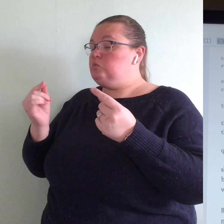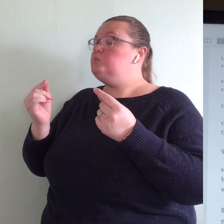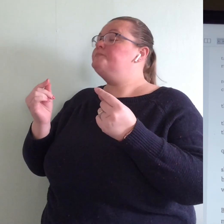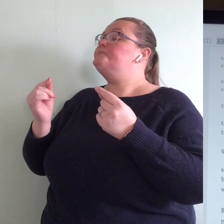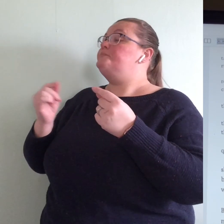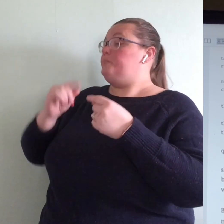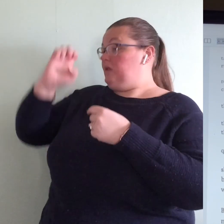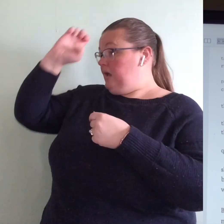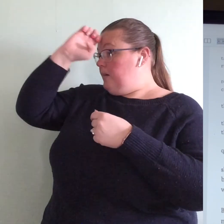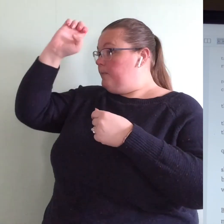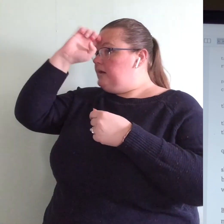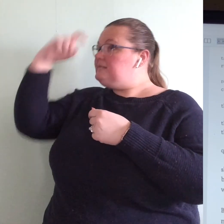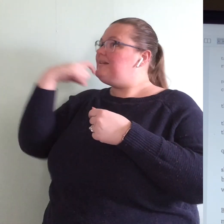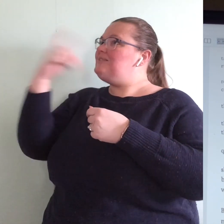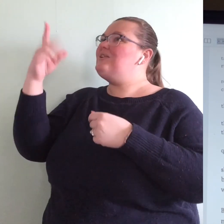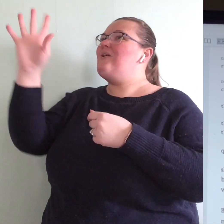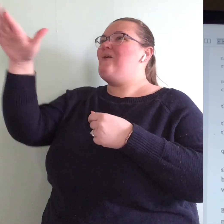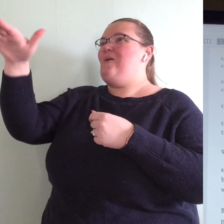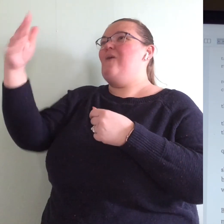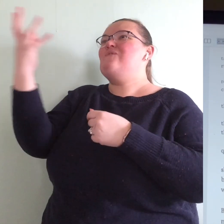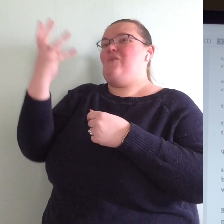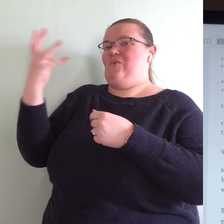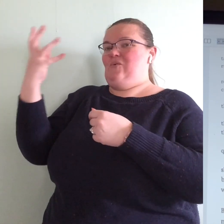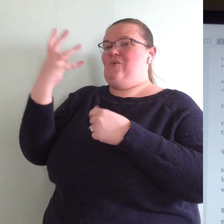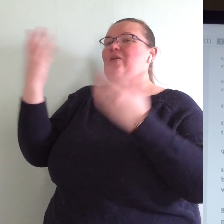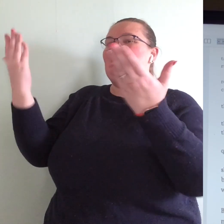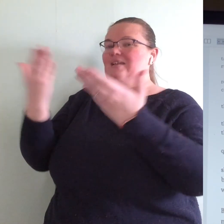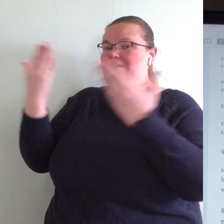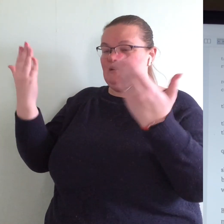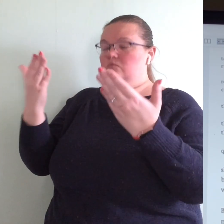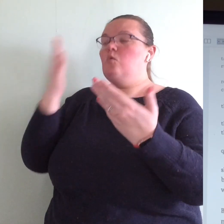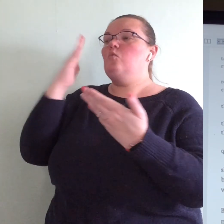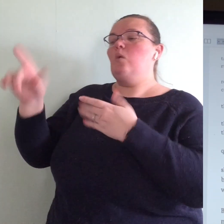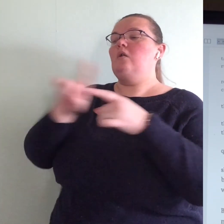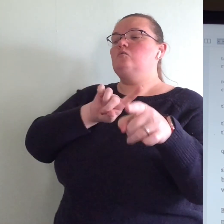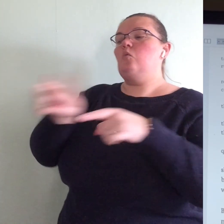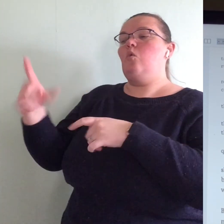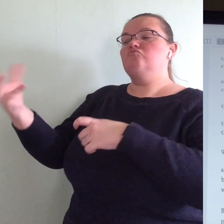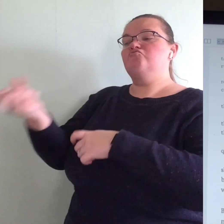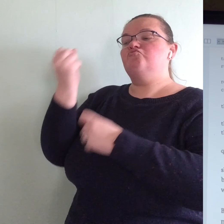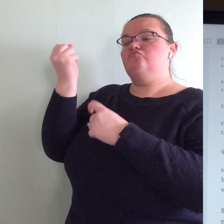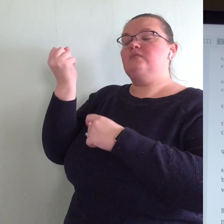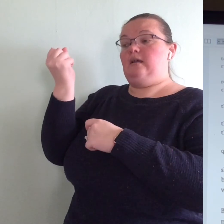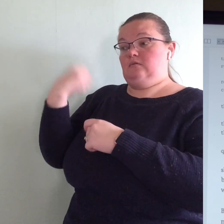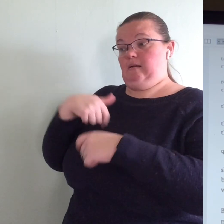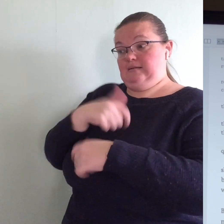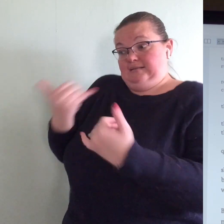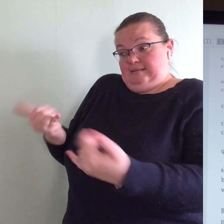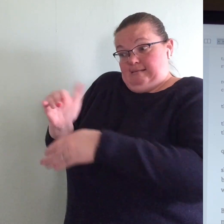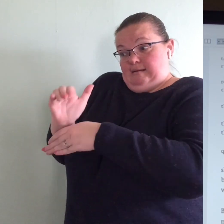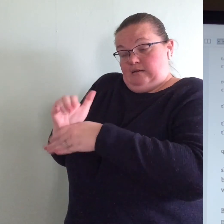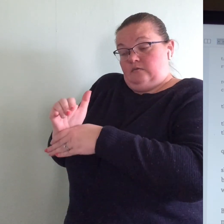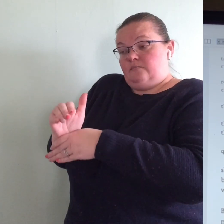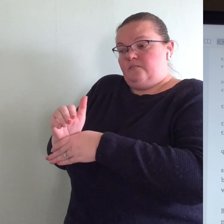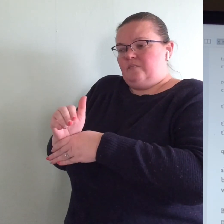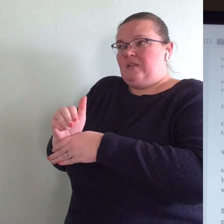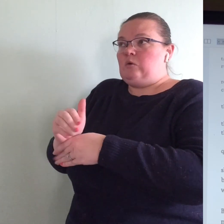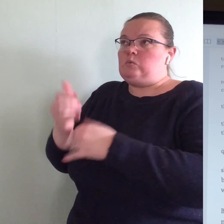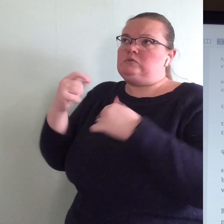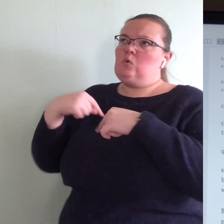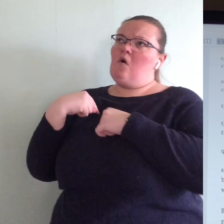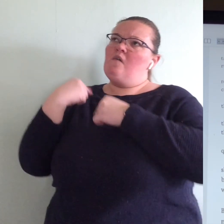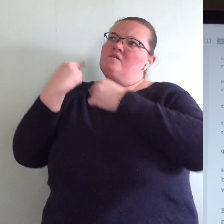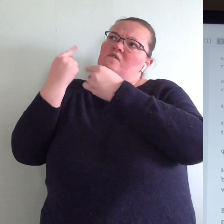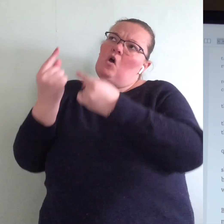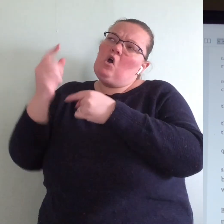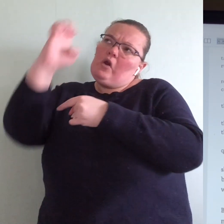that Edmund tells her that we're all here, she'll set out to catch us this very night. And if he's been gone about